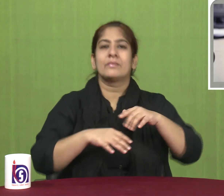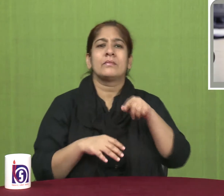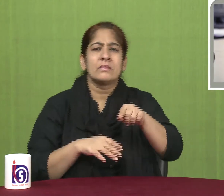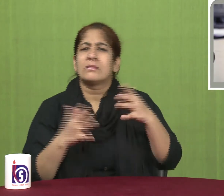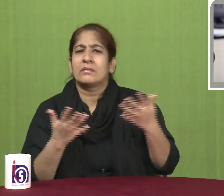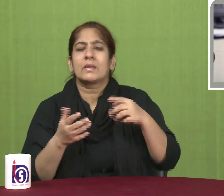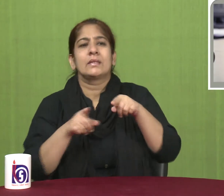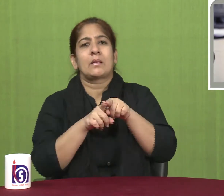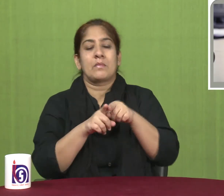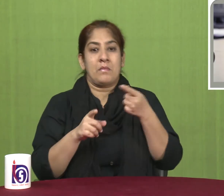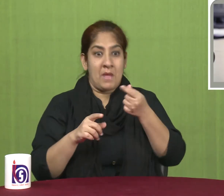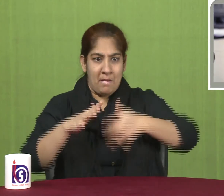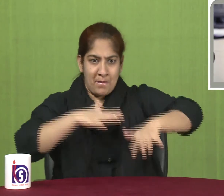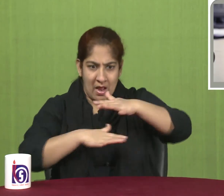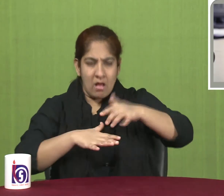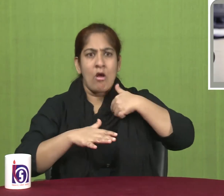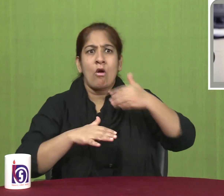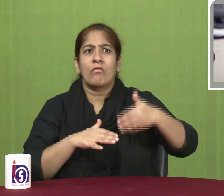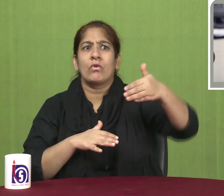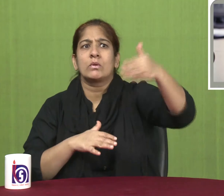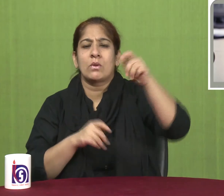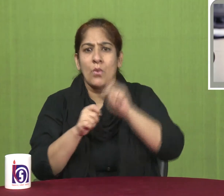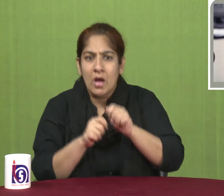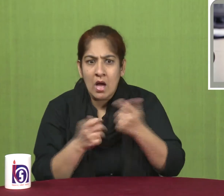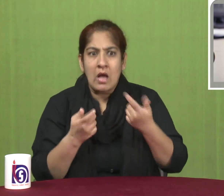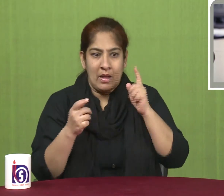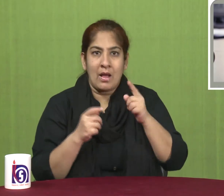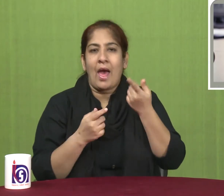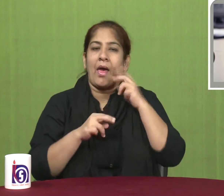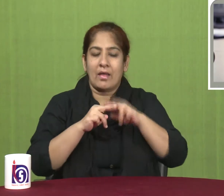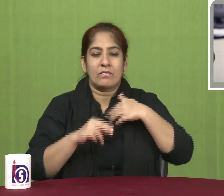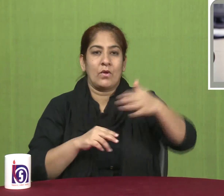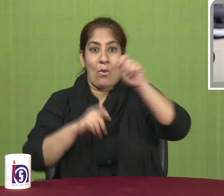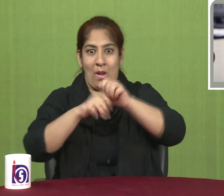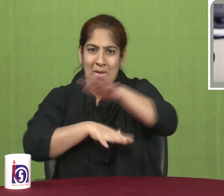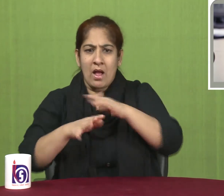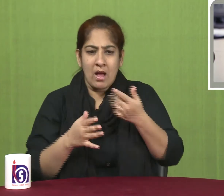Financial planning. What do you think about this word? When we have to